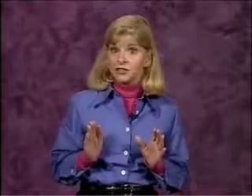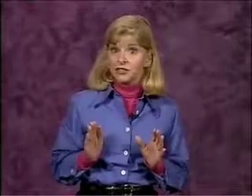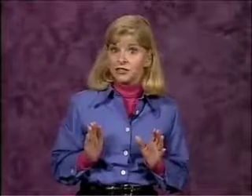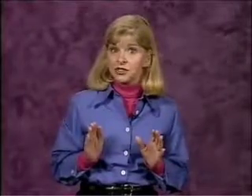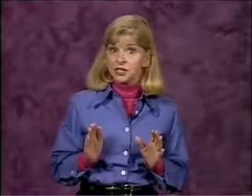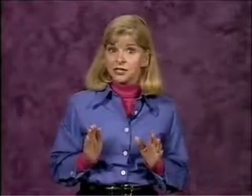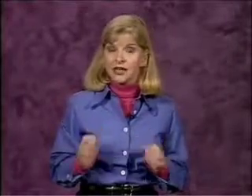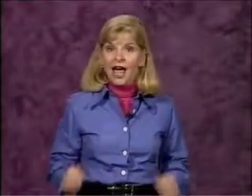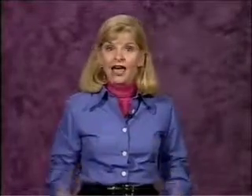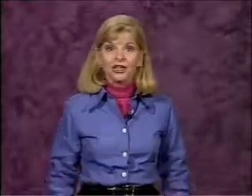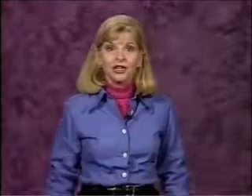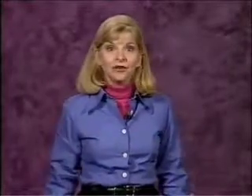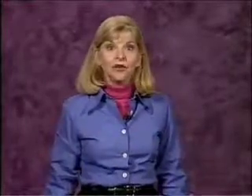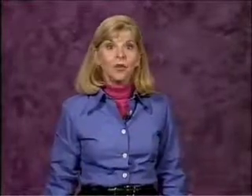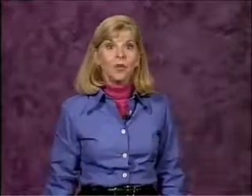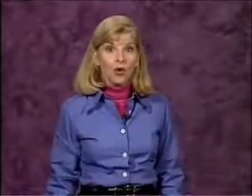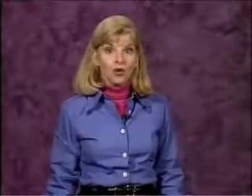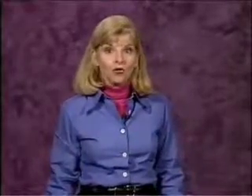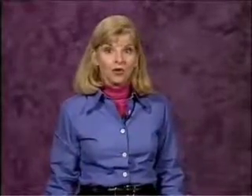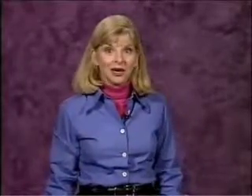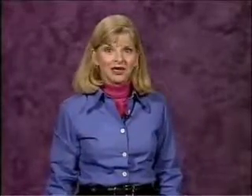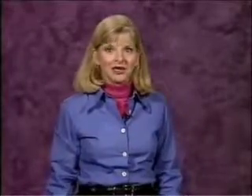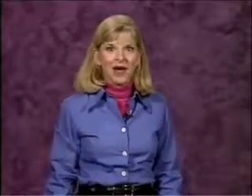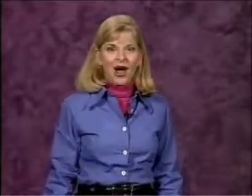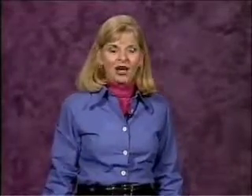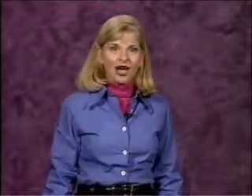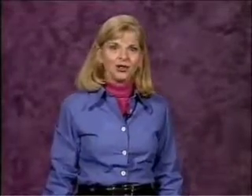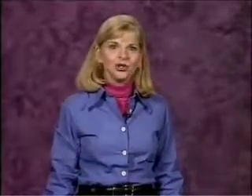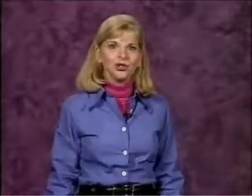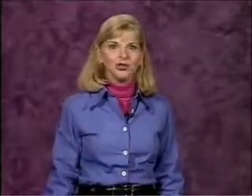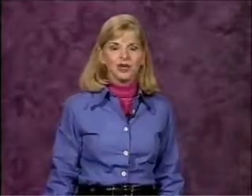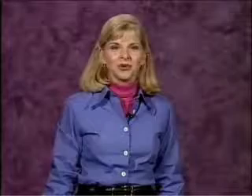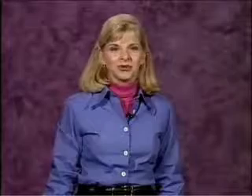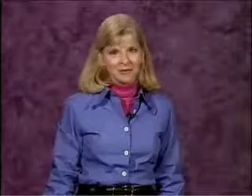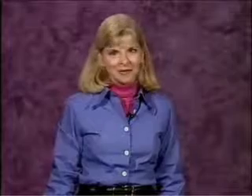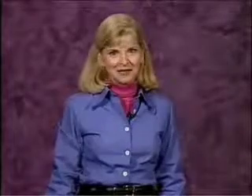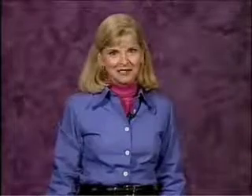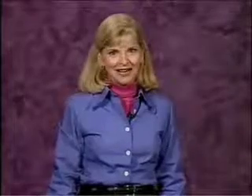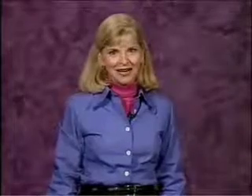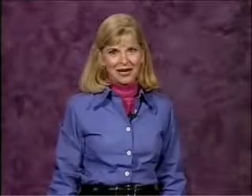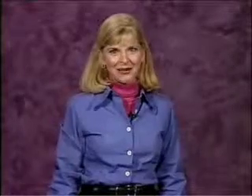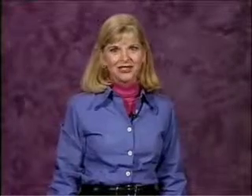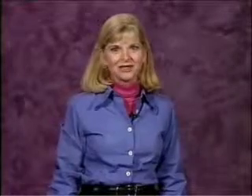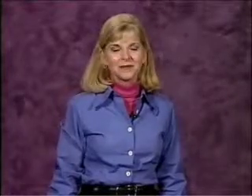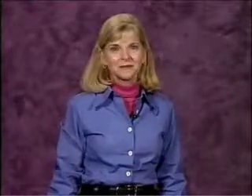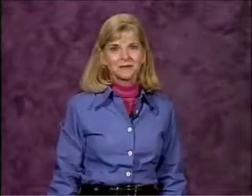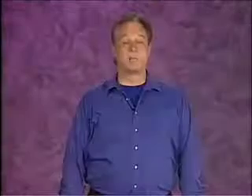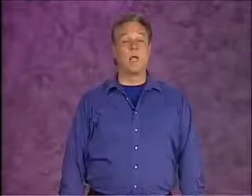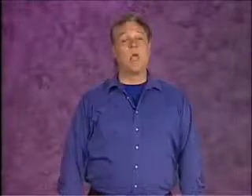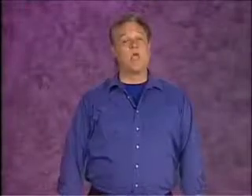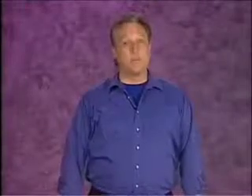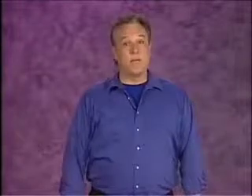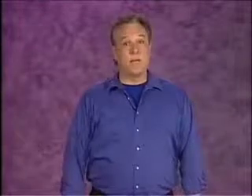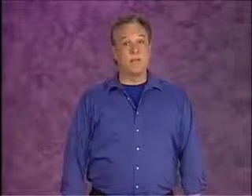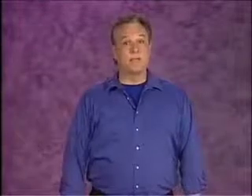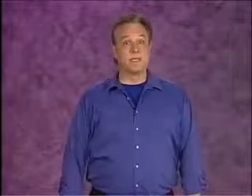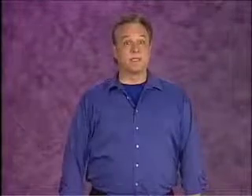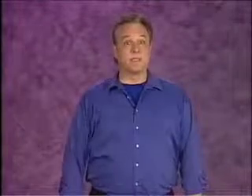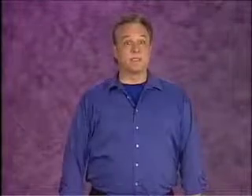in lesson 6 and give you more information on how to use numbers in sign language. The numbering system in